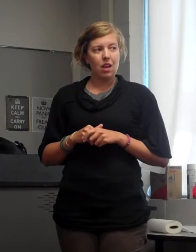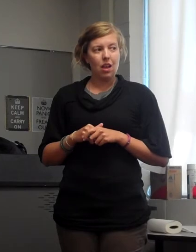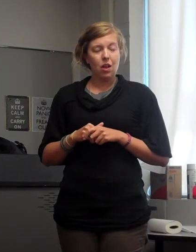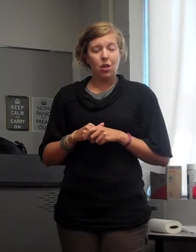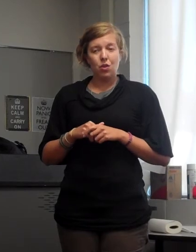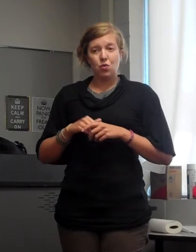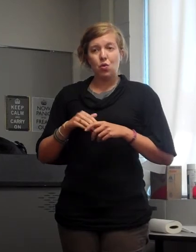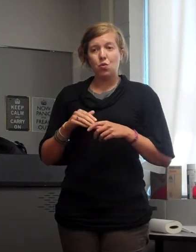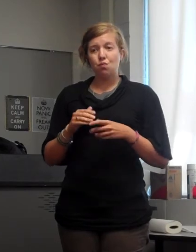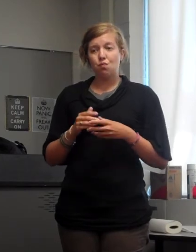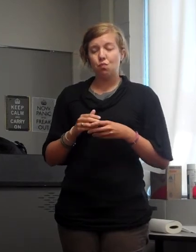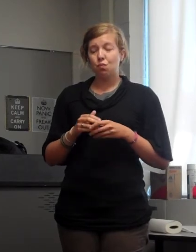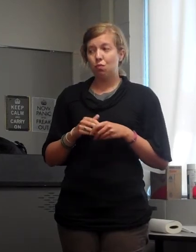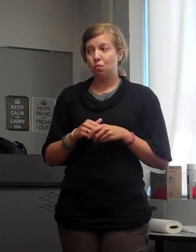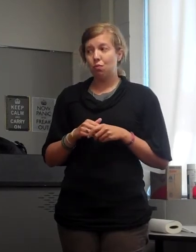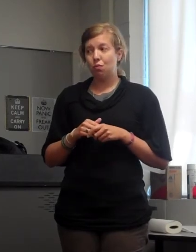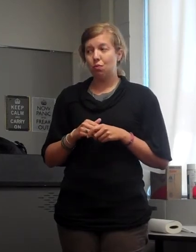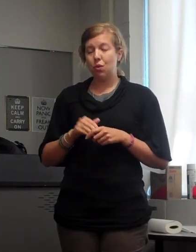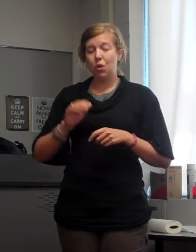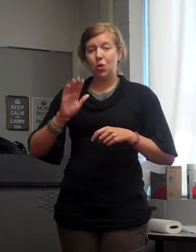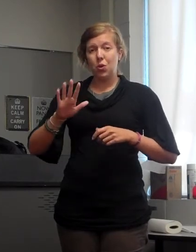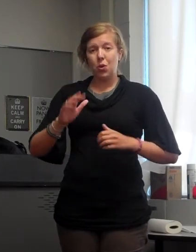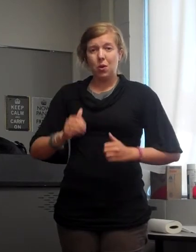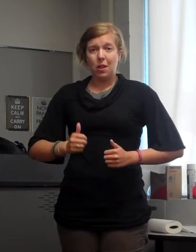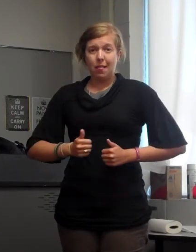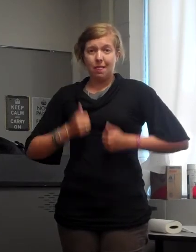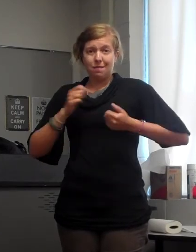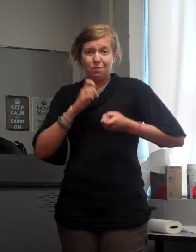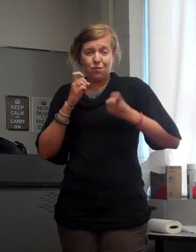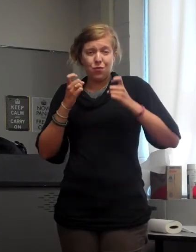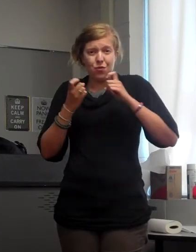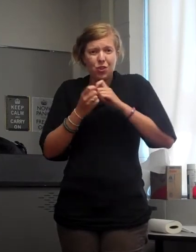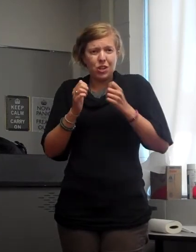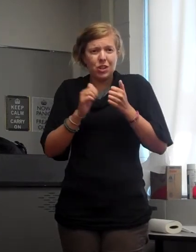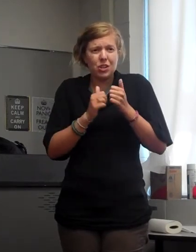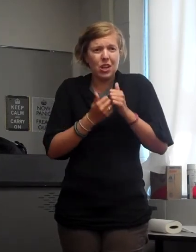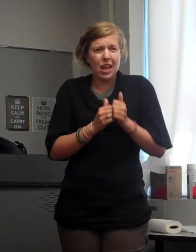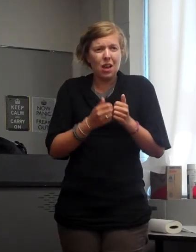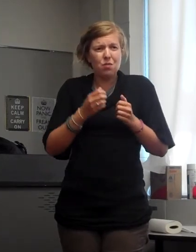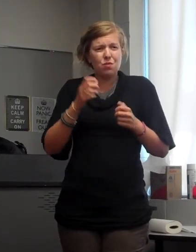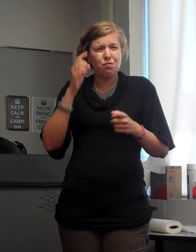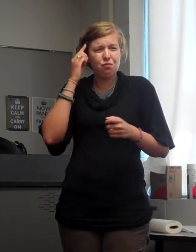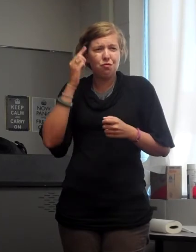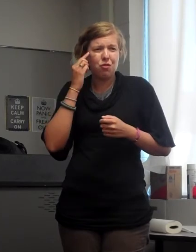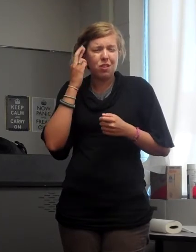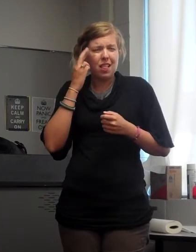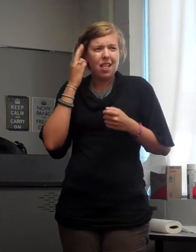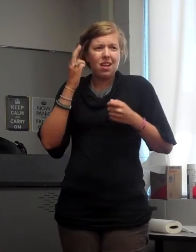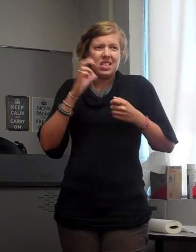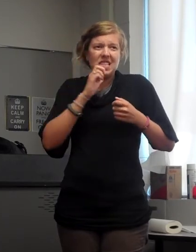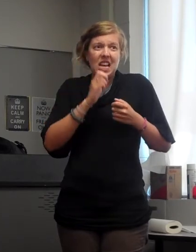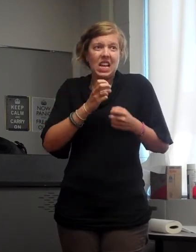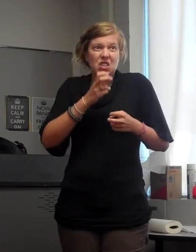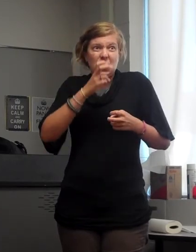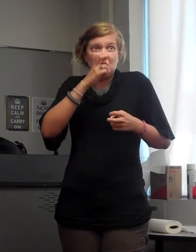a paradigm shift, or do you advise people to do that? We looked at it more as a challenge, Okay. as something that we wanted to